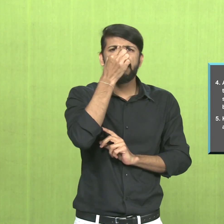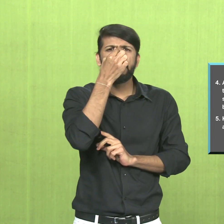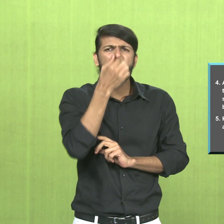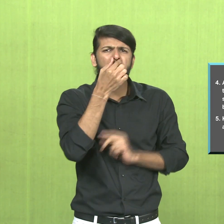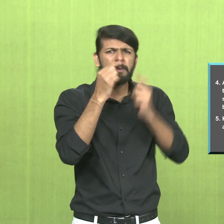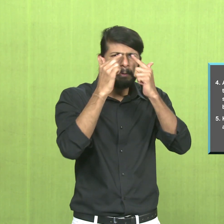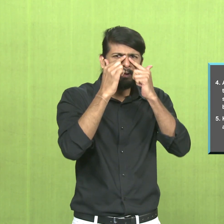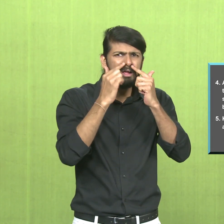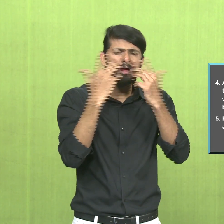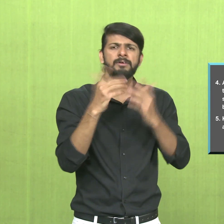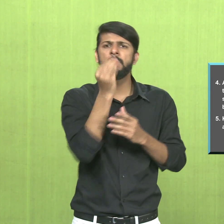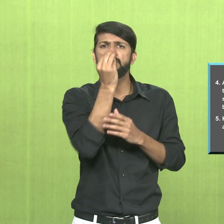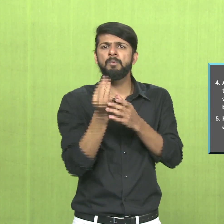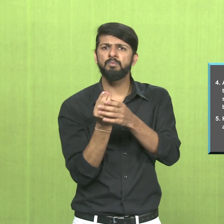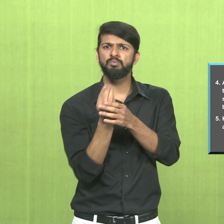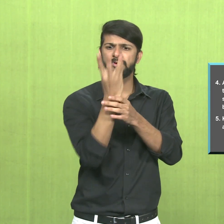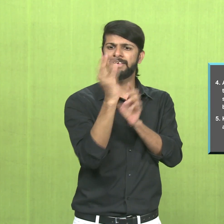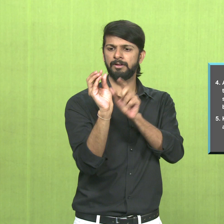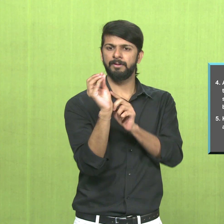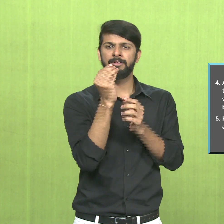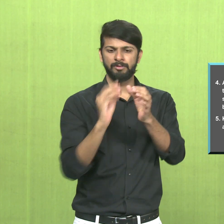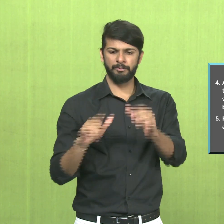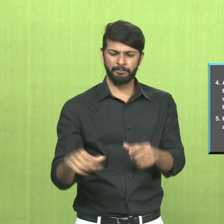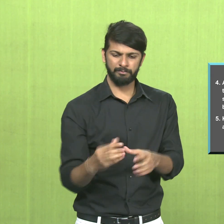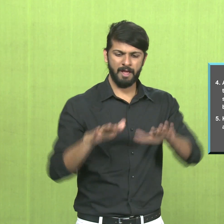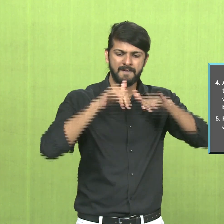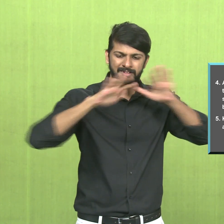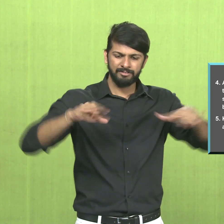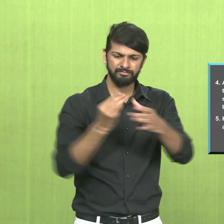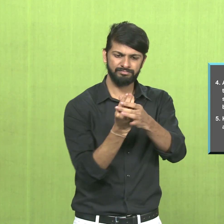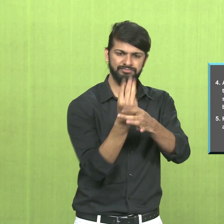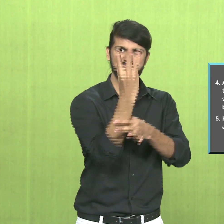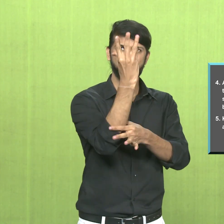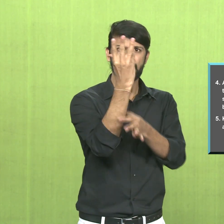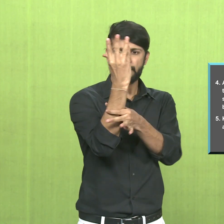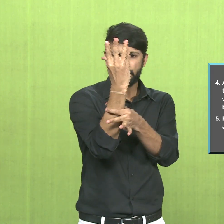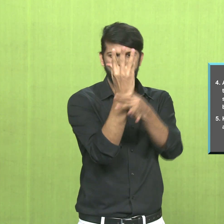leaves, the nose is shaped like a lotus bud, and also